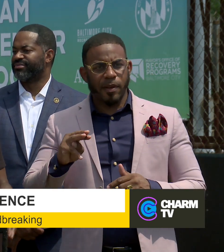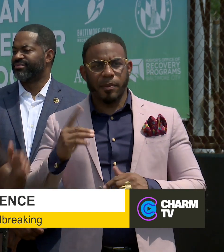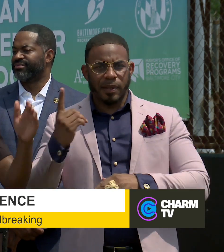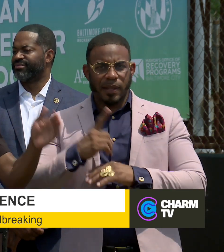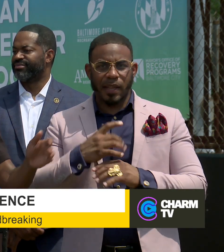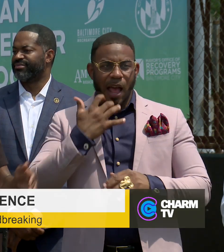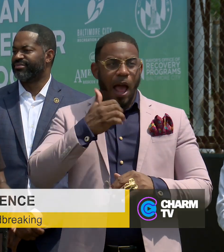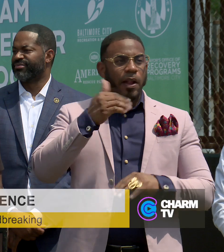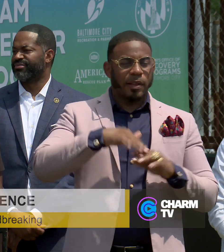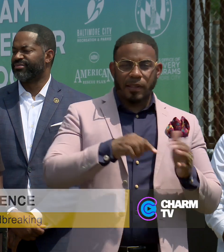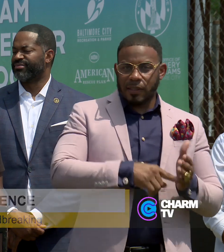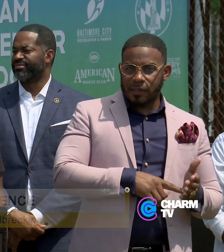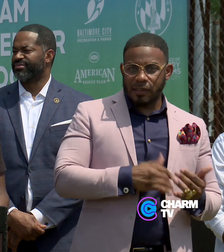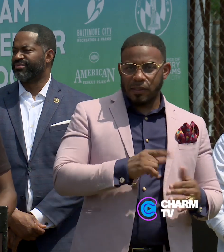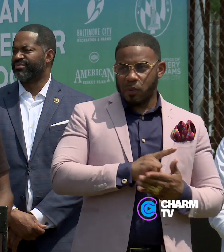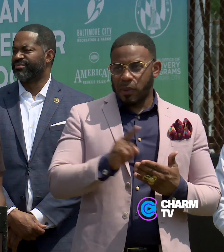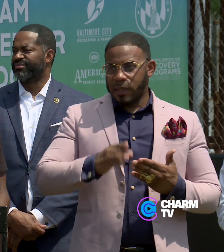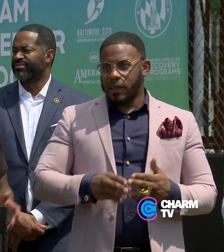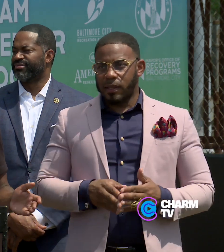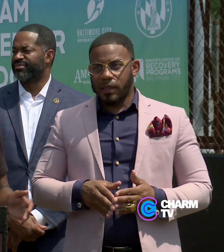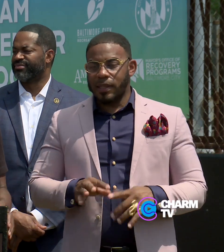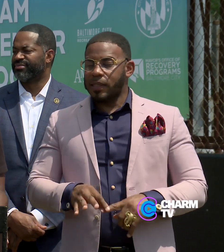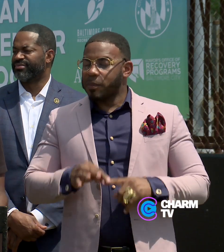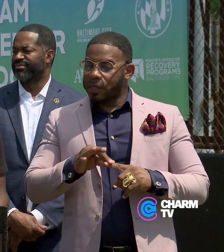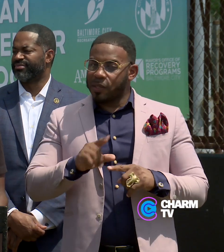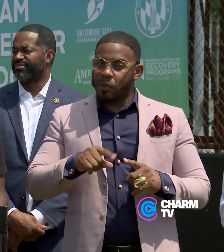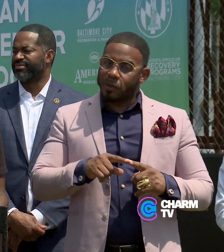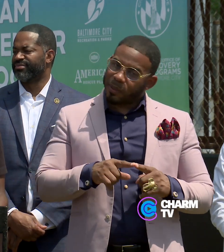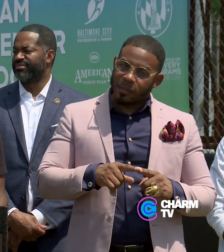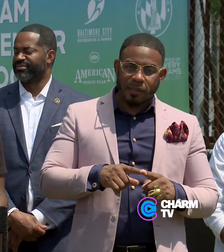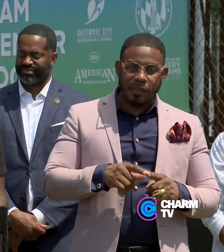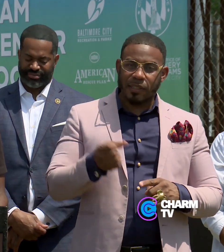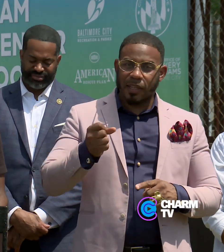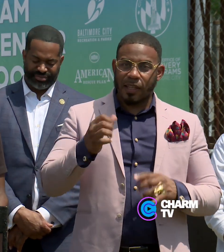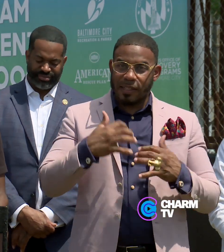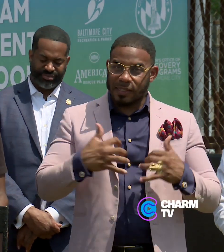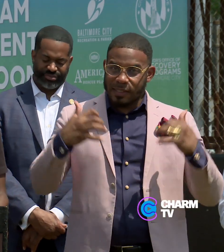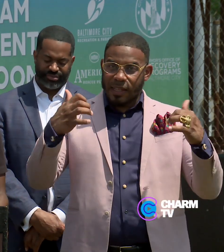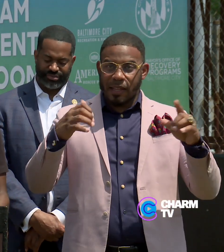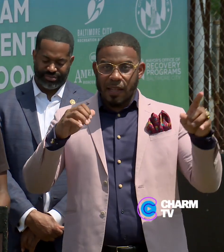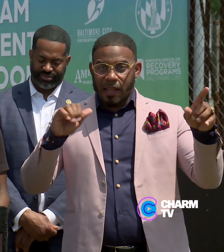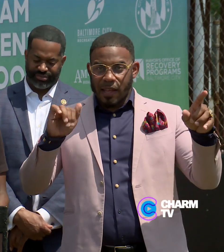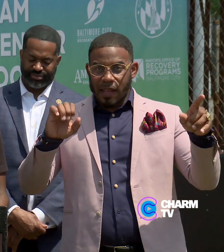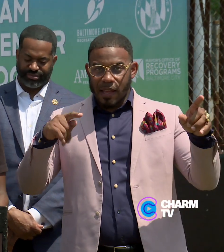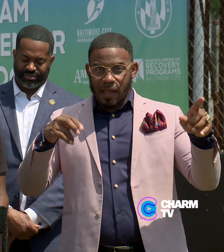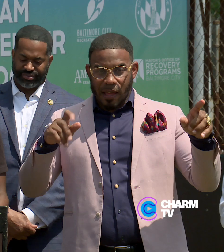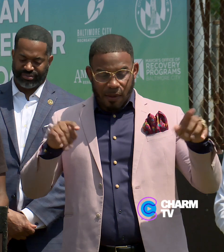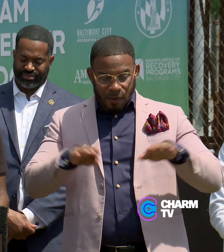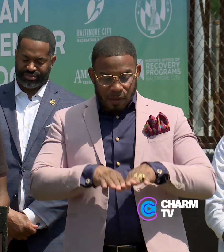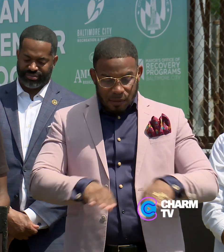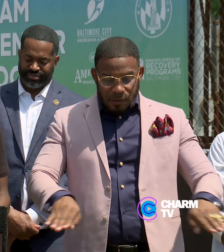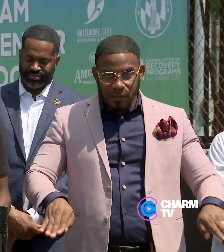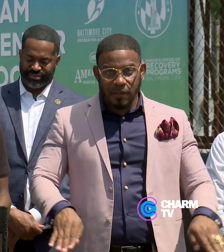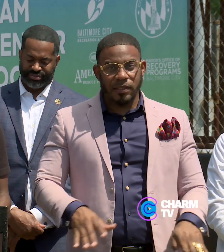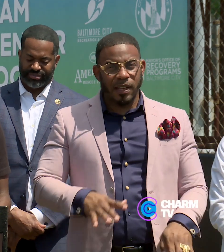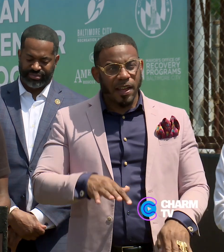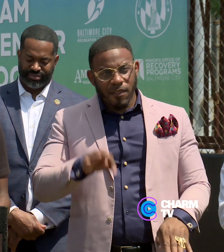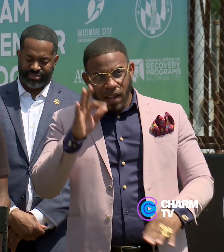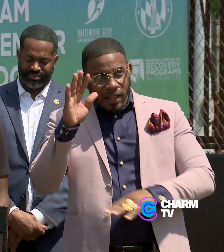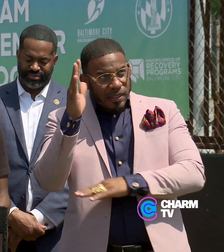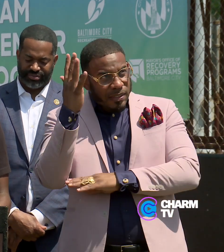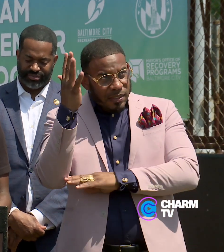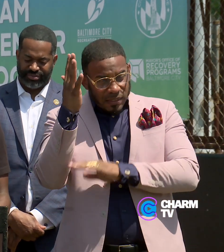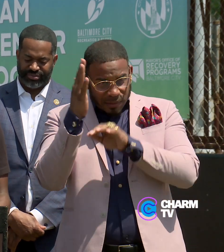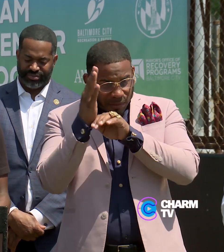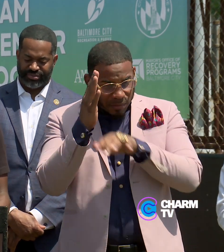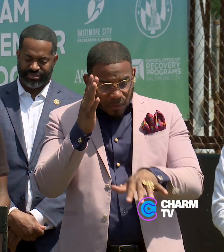days a lot hotter than this weekend, especially when it was held at the stadium on asphalt. Find shade where you can